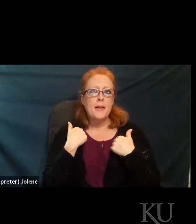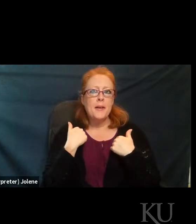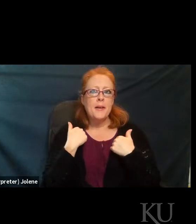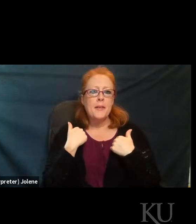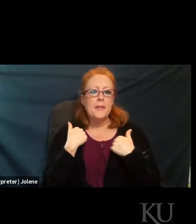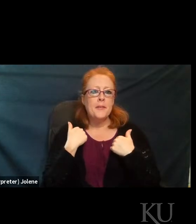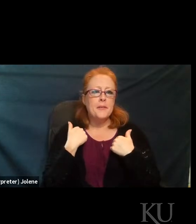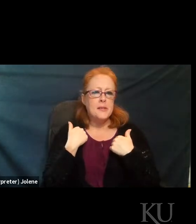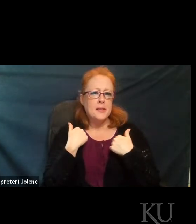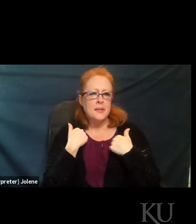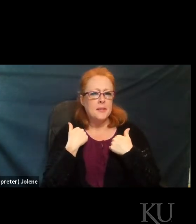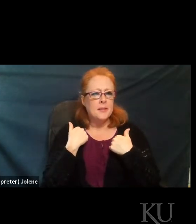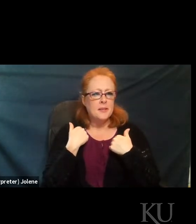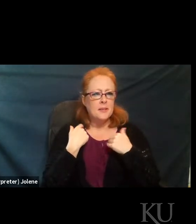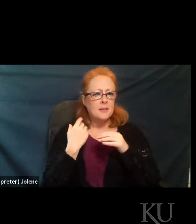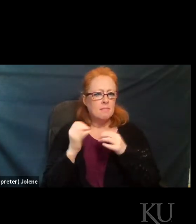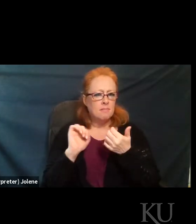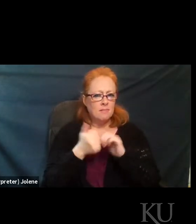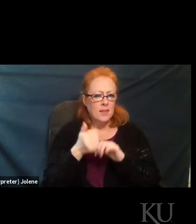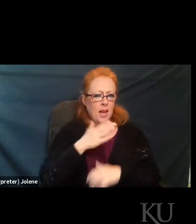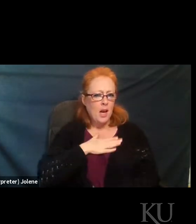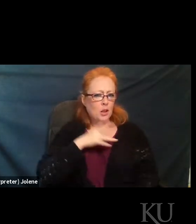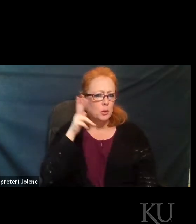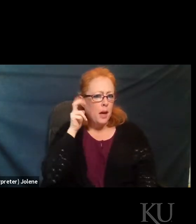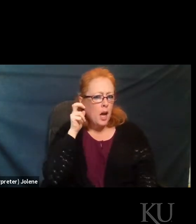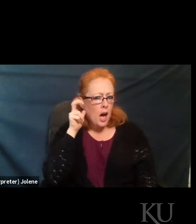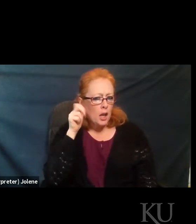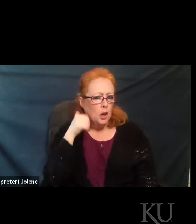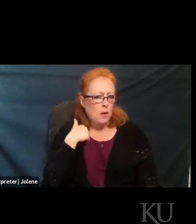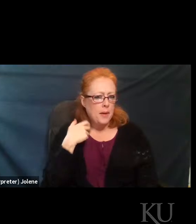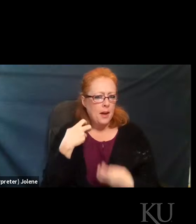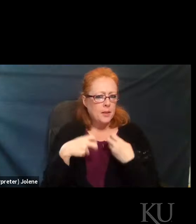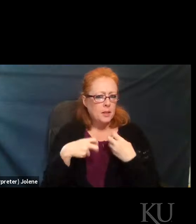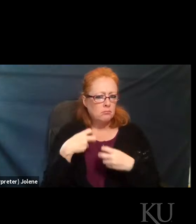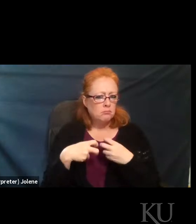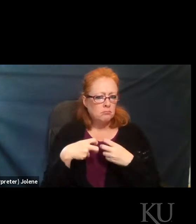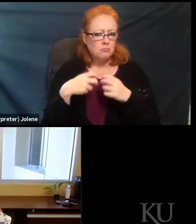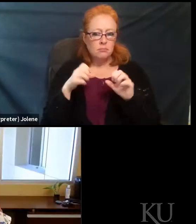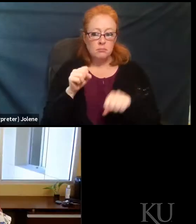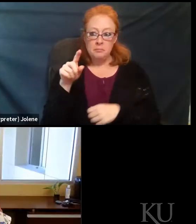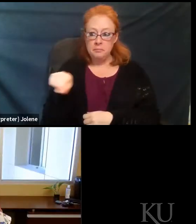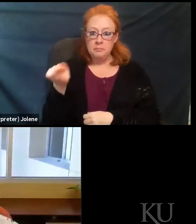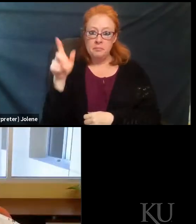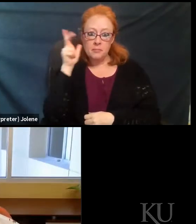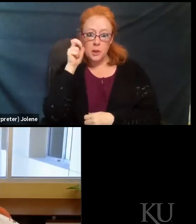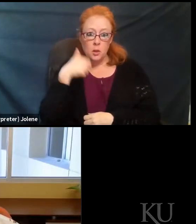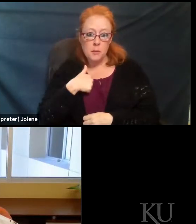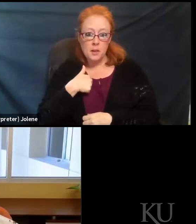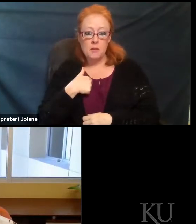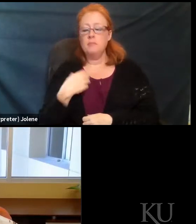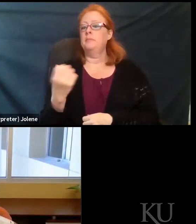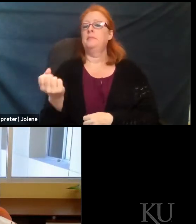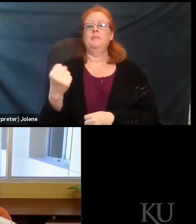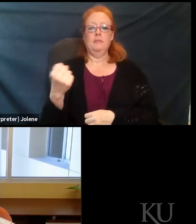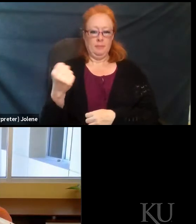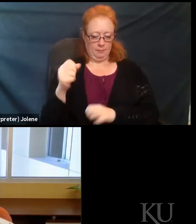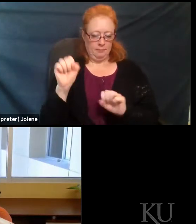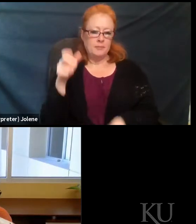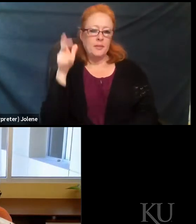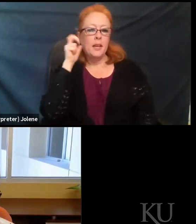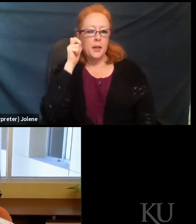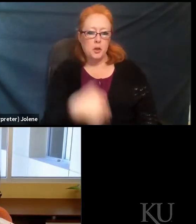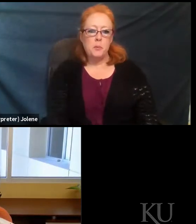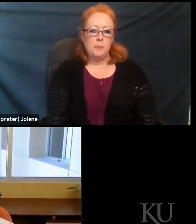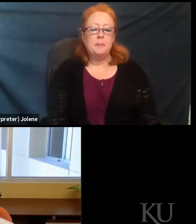little feedback on how my audio is. I was having a little bit of issue. Can people hear me? I can hear you. Great.